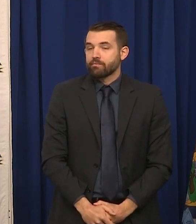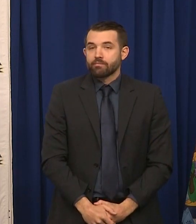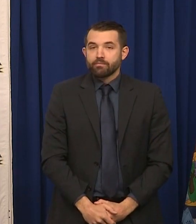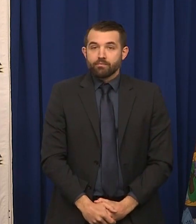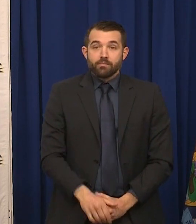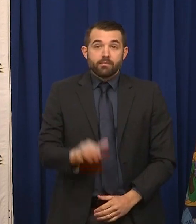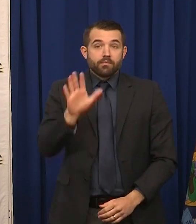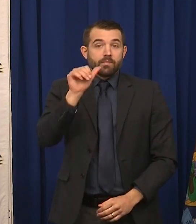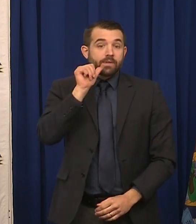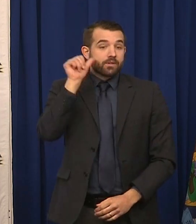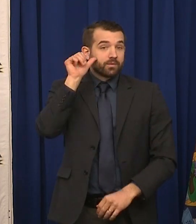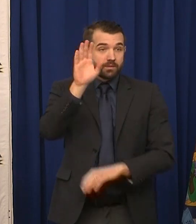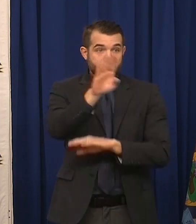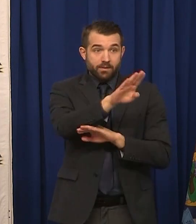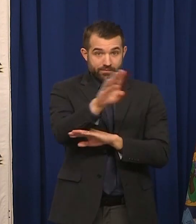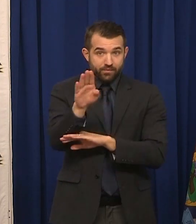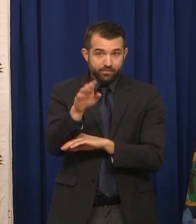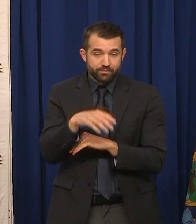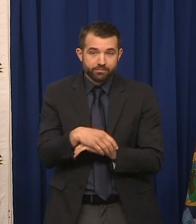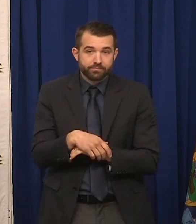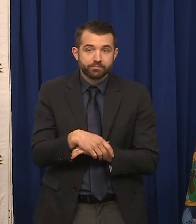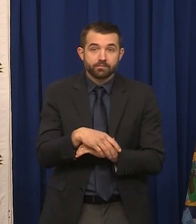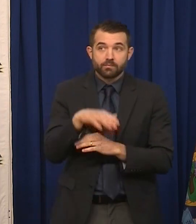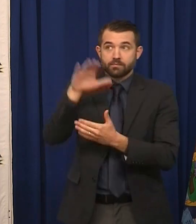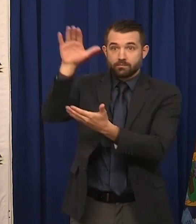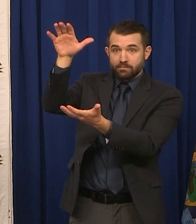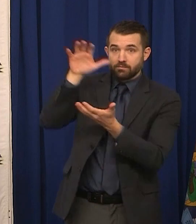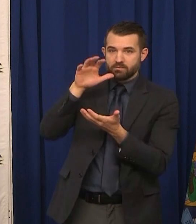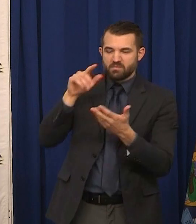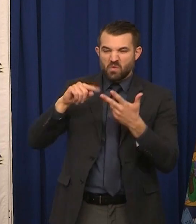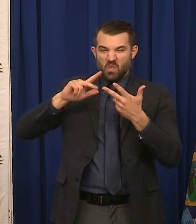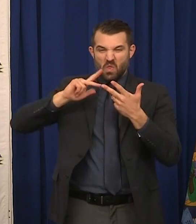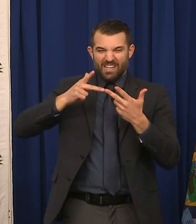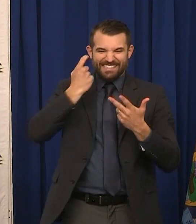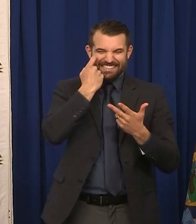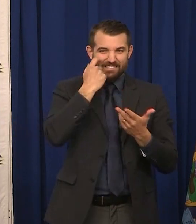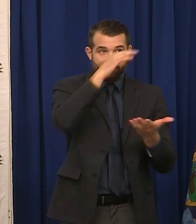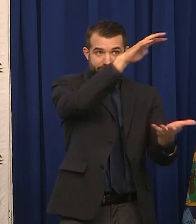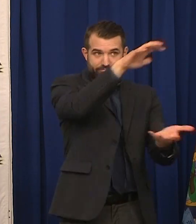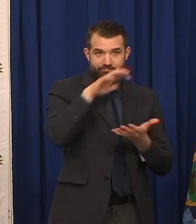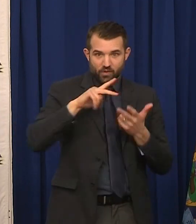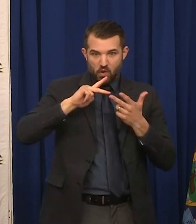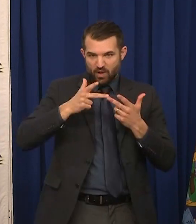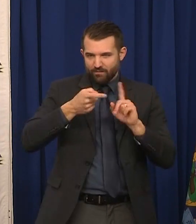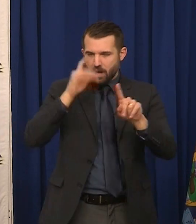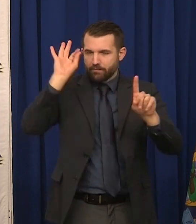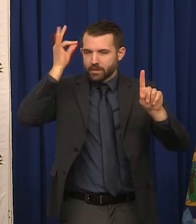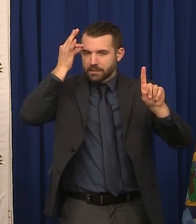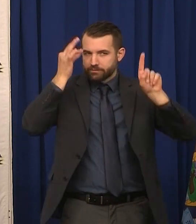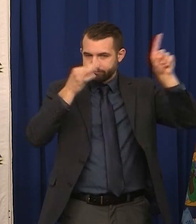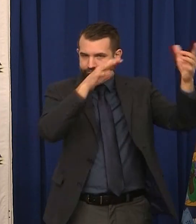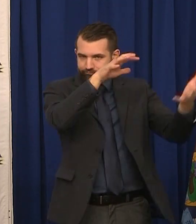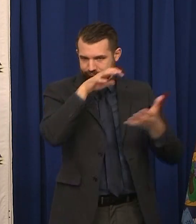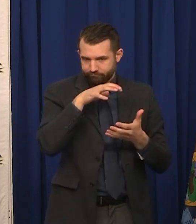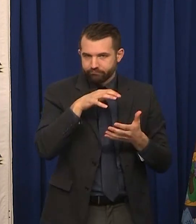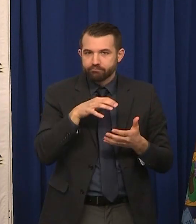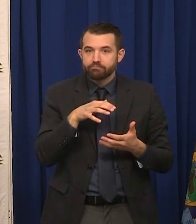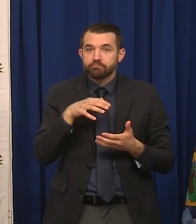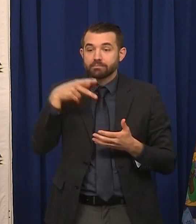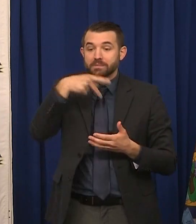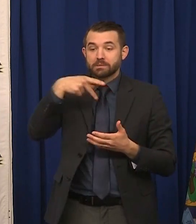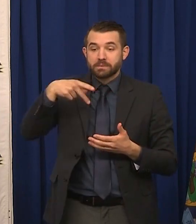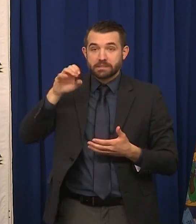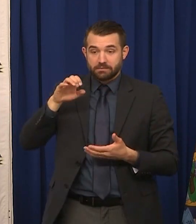Yesterday afternoon, we received a third shipment of protective equipment from the federal government. This